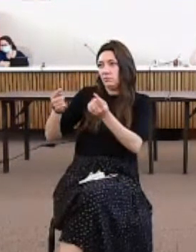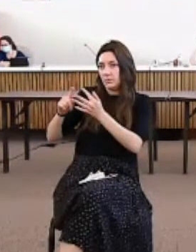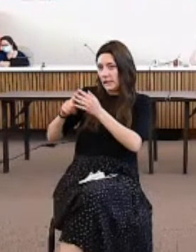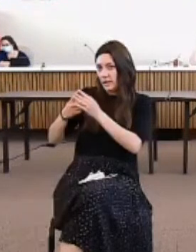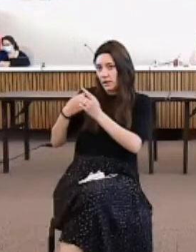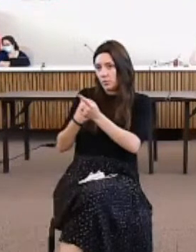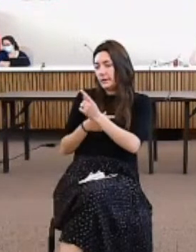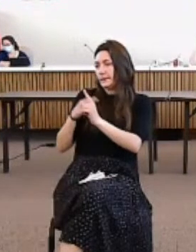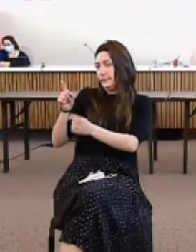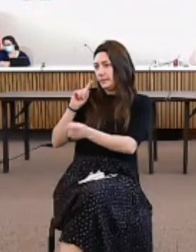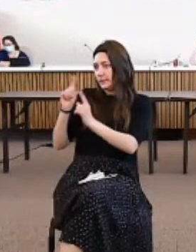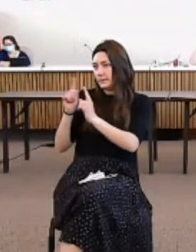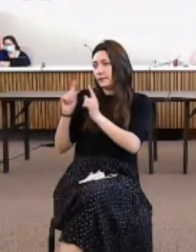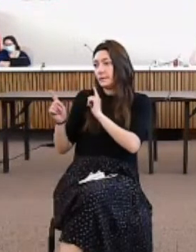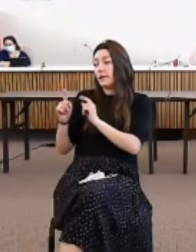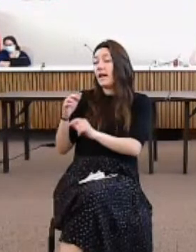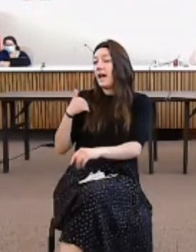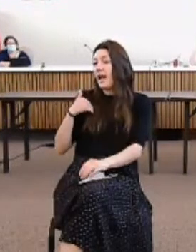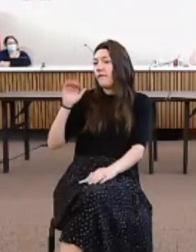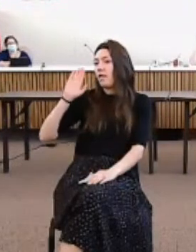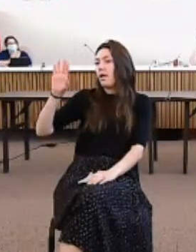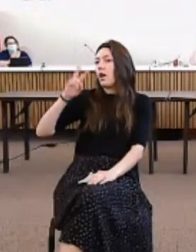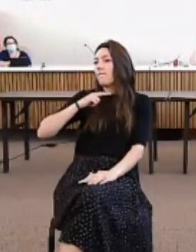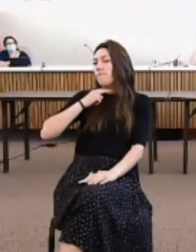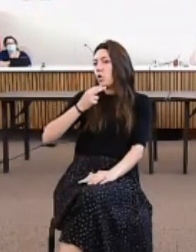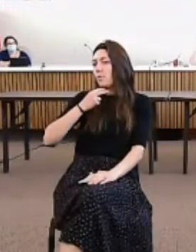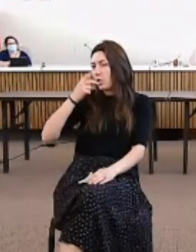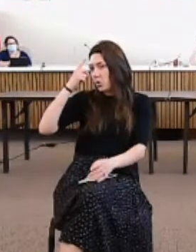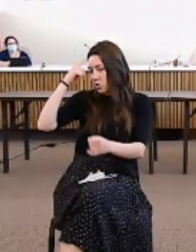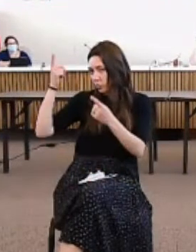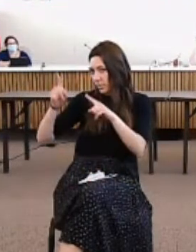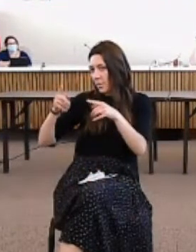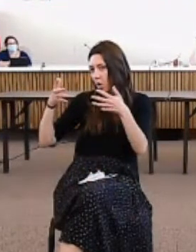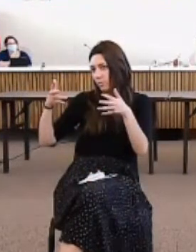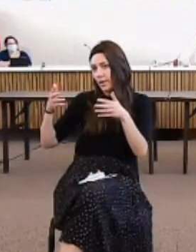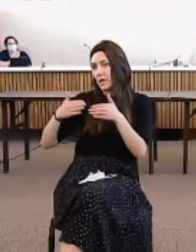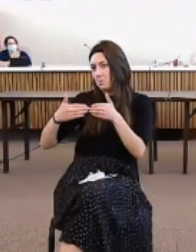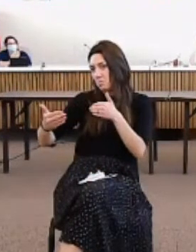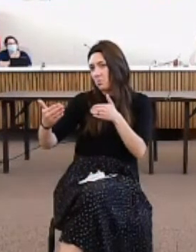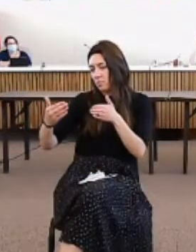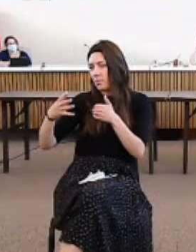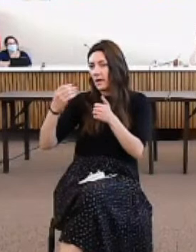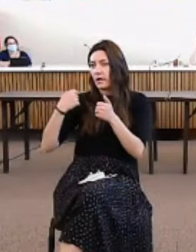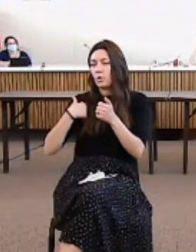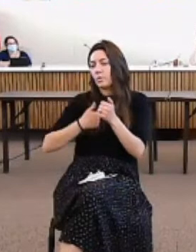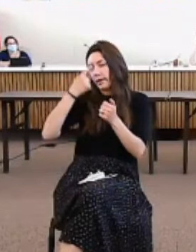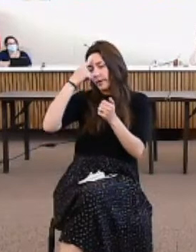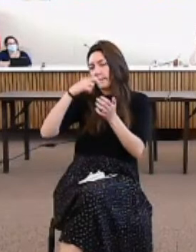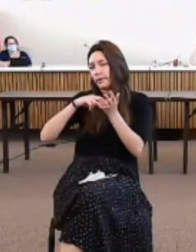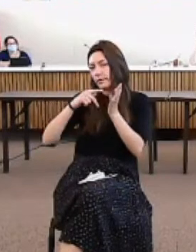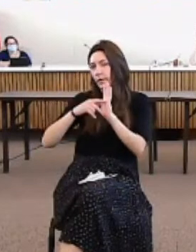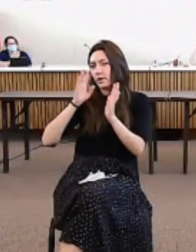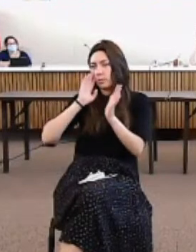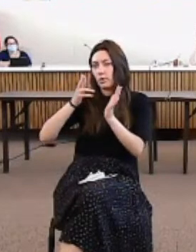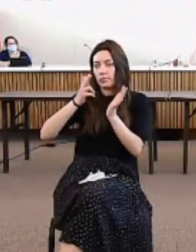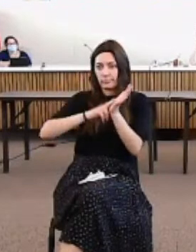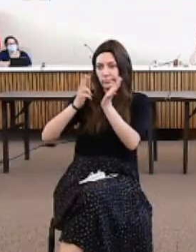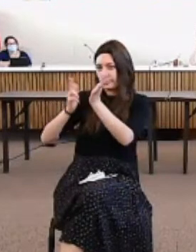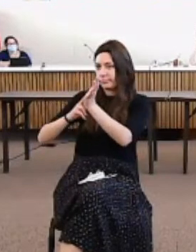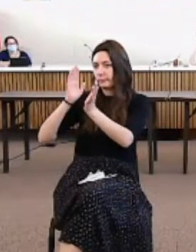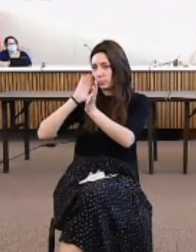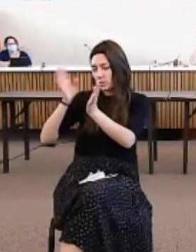do have the verbal agreement. It's really a condition upon this deal moving forward. And we do intend to provide that, as well as